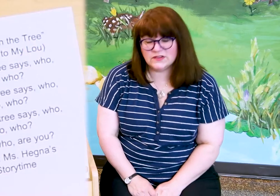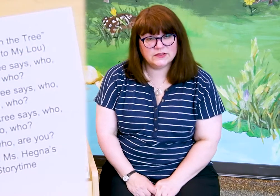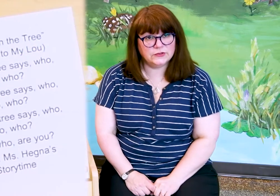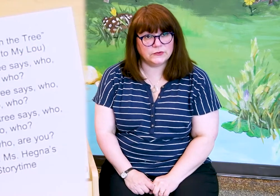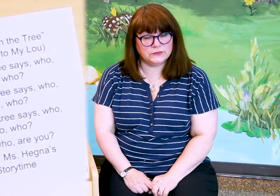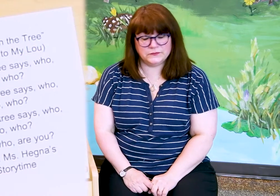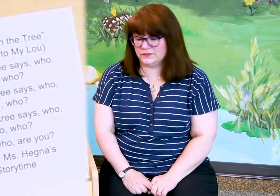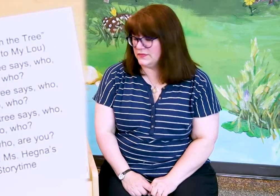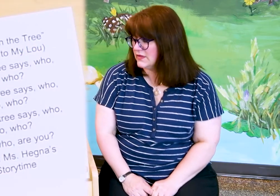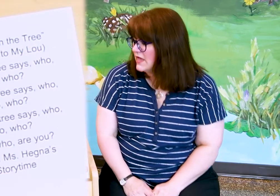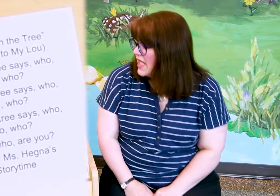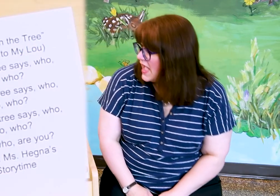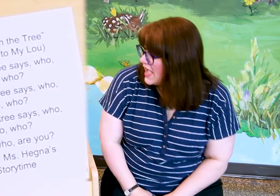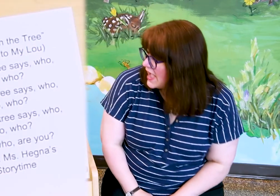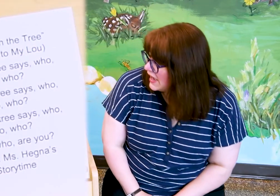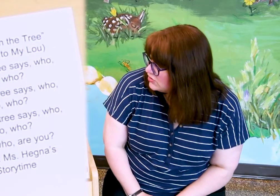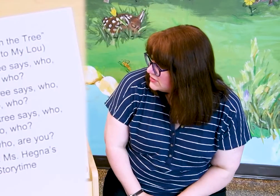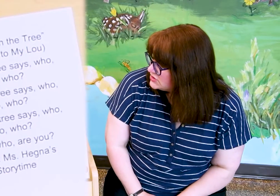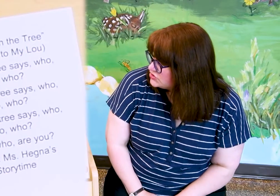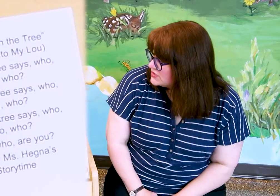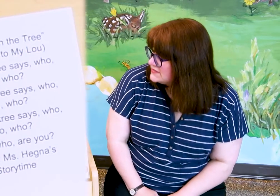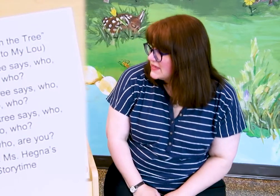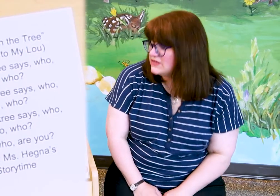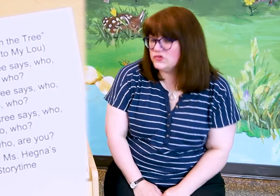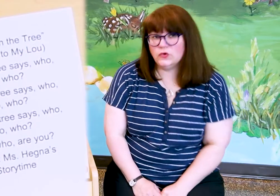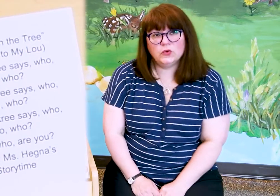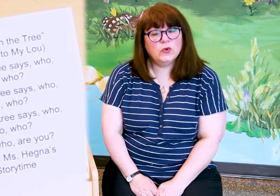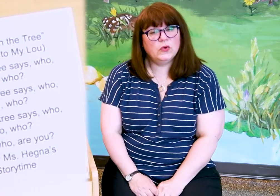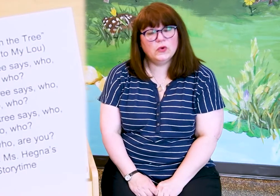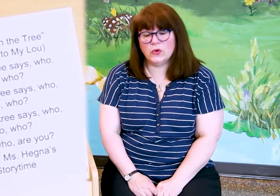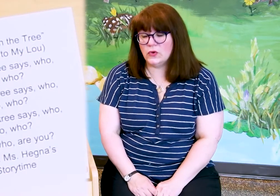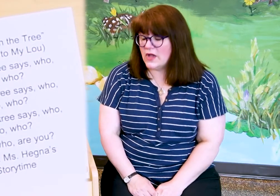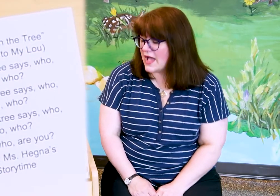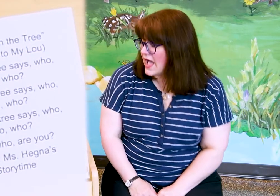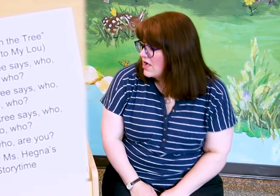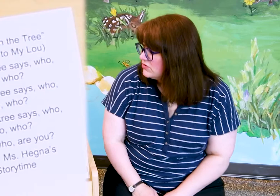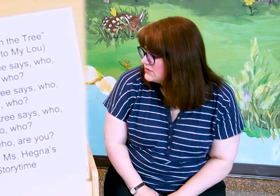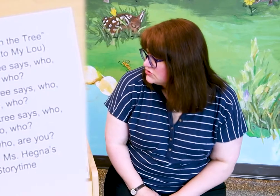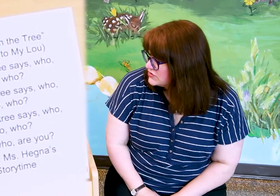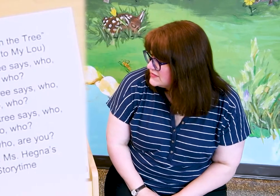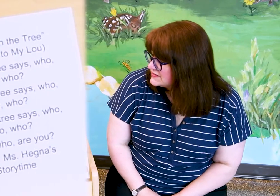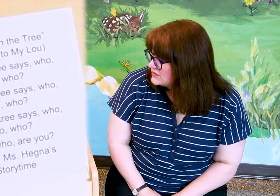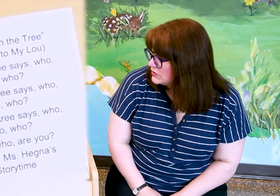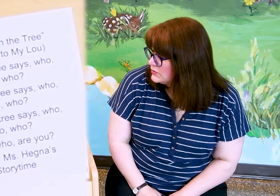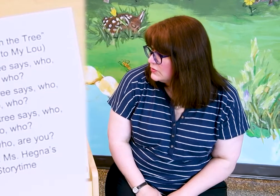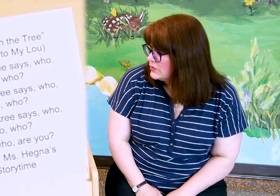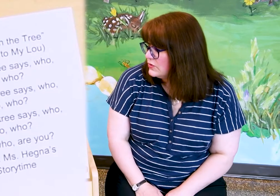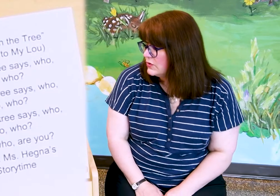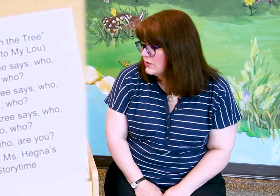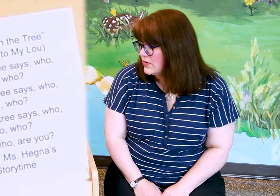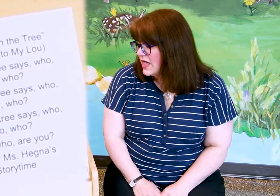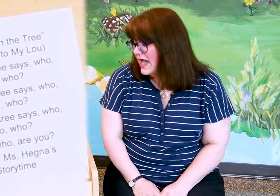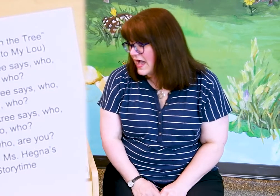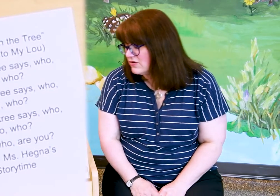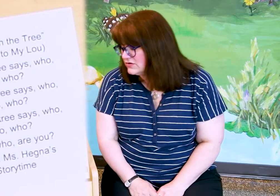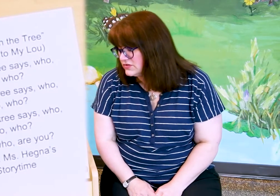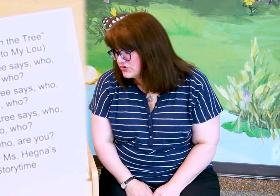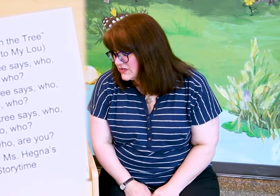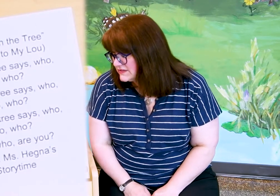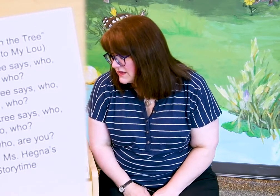Maloo. Owl in the tree says hoo hoo hoo. Owl in the tree says hoo hoo hoo. Owl in the tree says